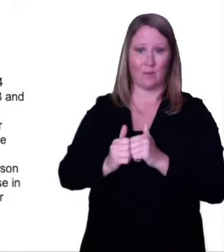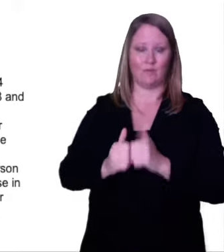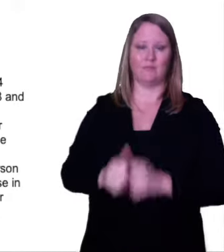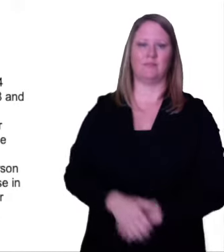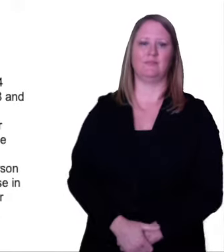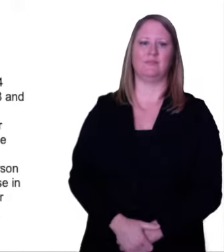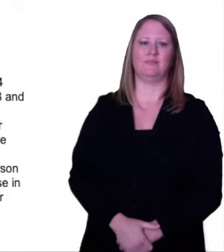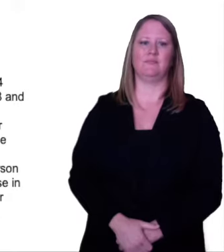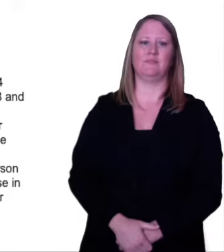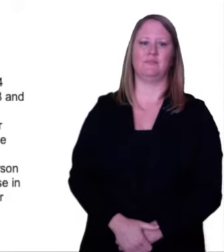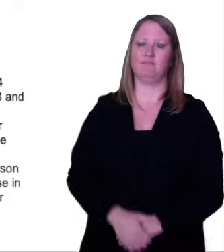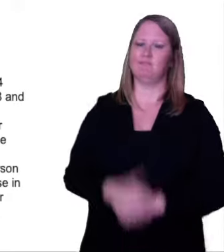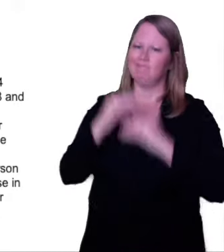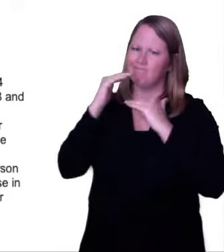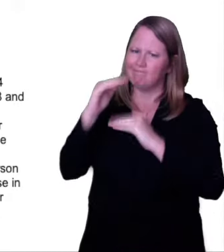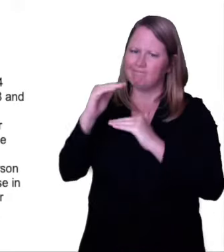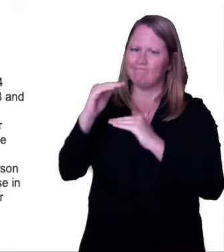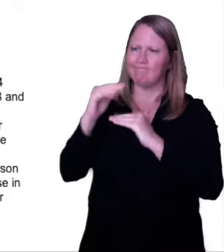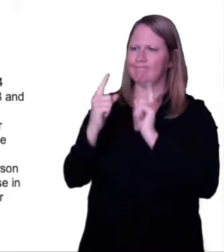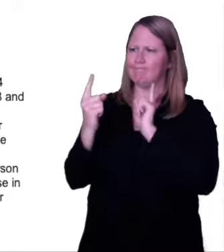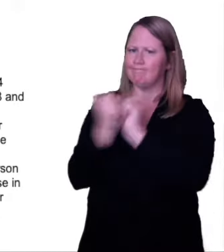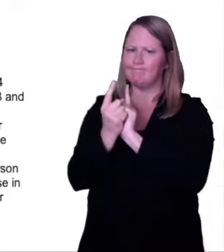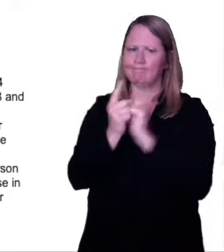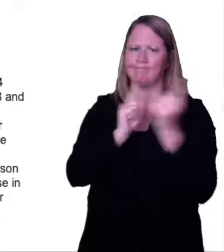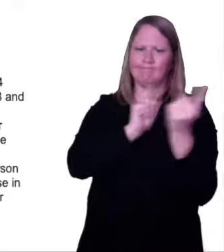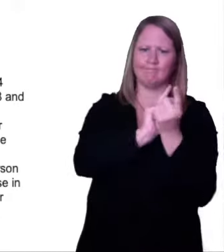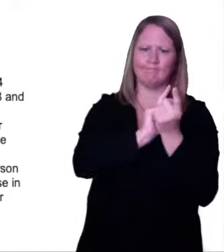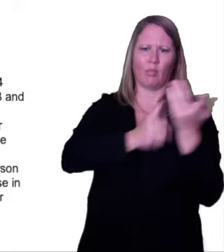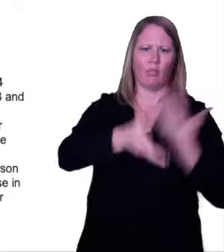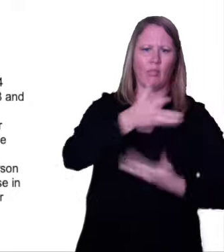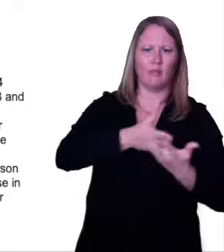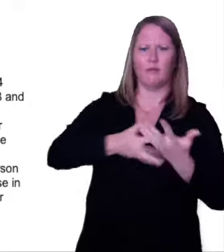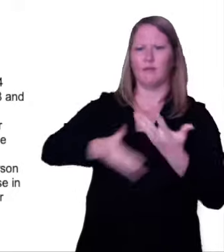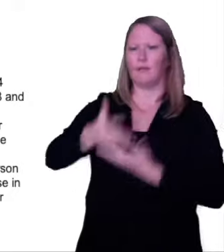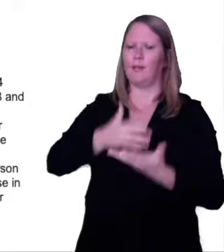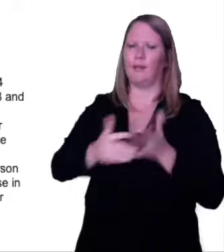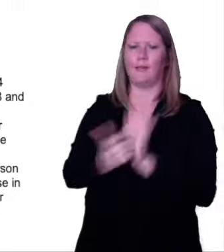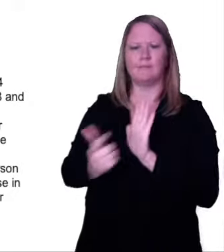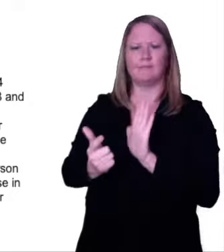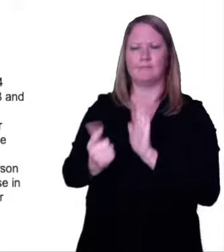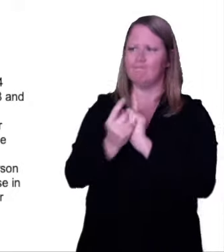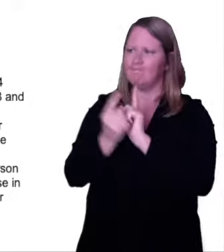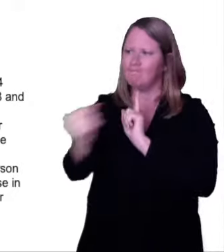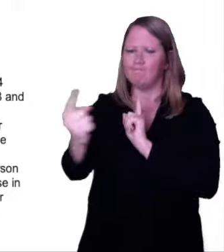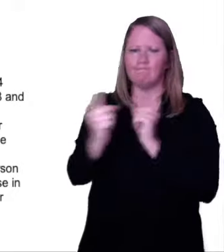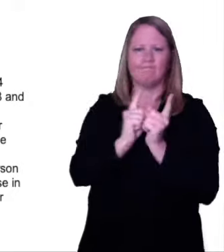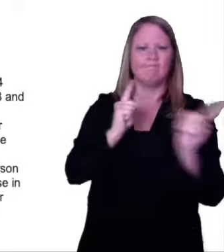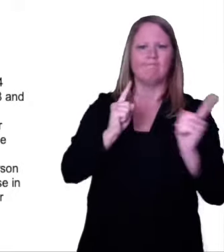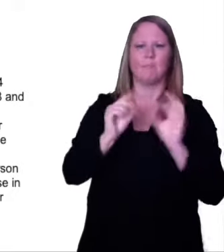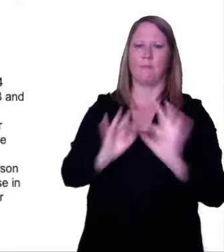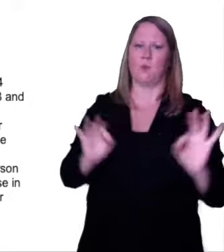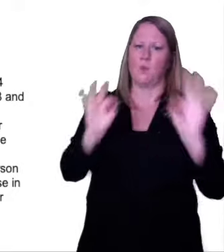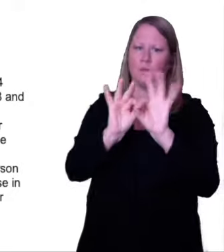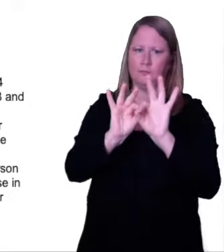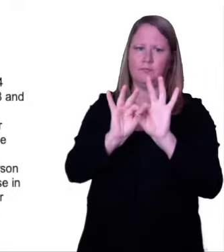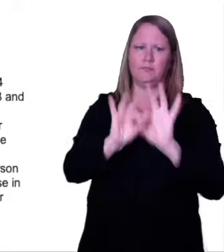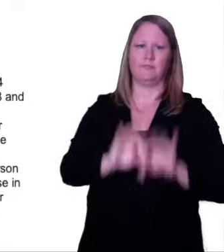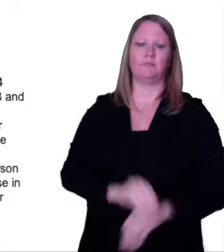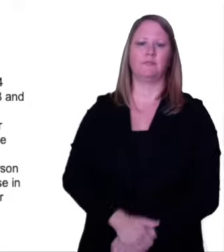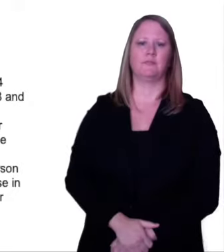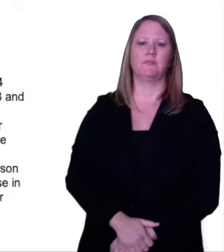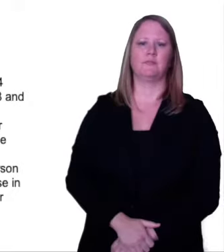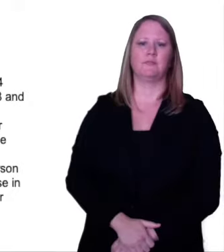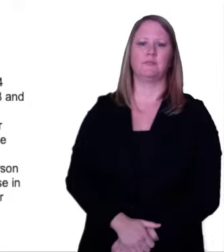COVID-19, including by limiting social gatherings and in-person contact with people other than those in the